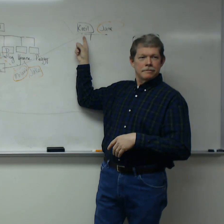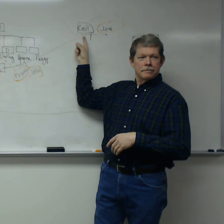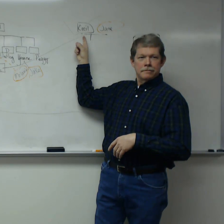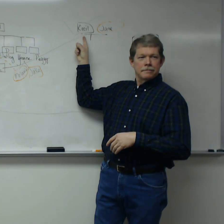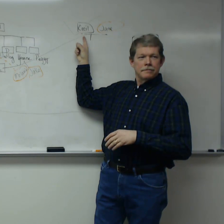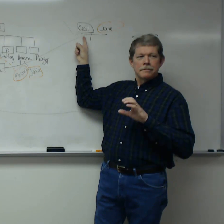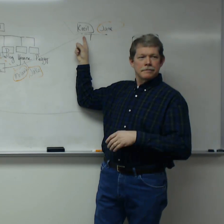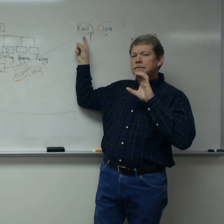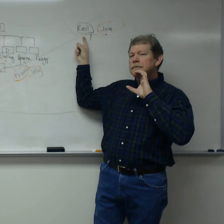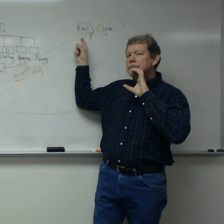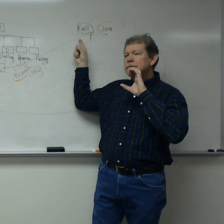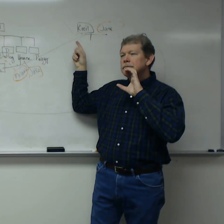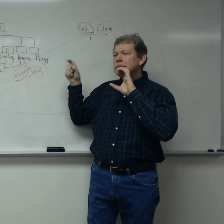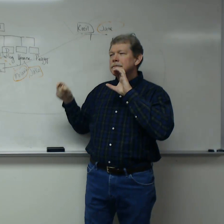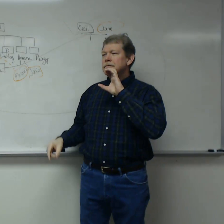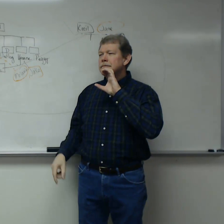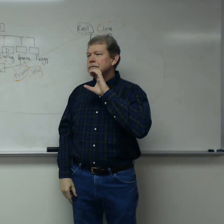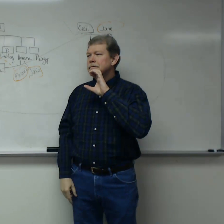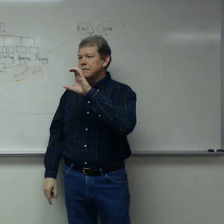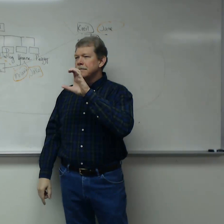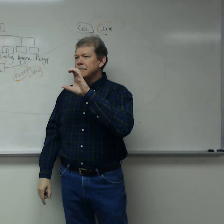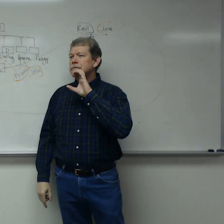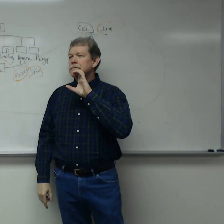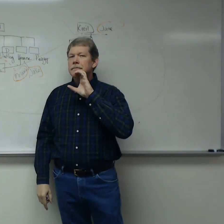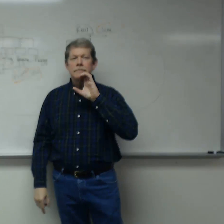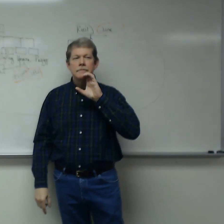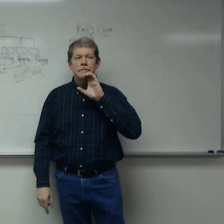Name sign? Cecil. Right.